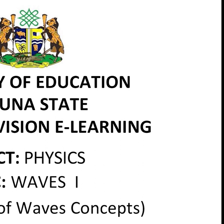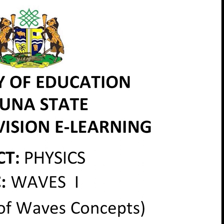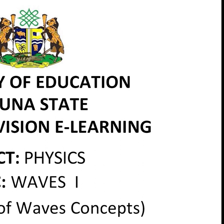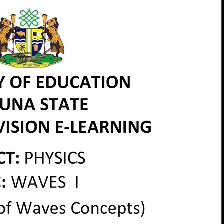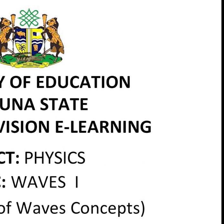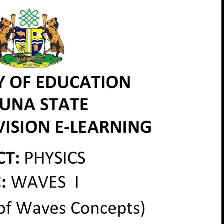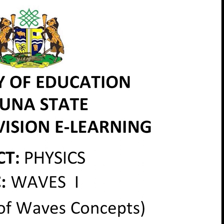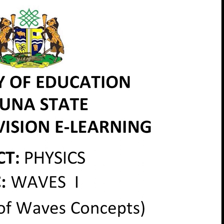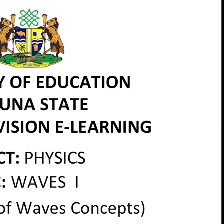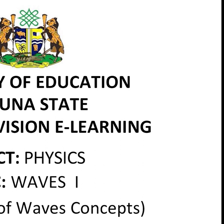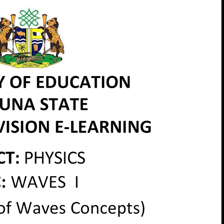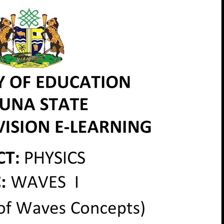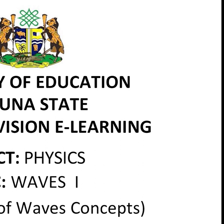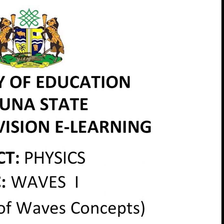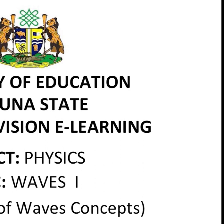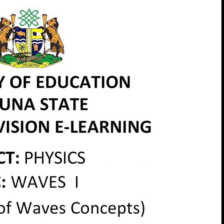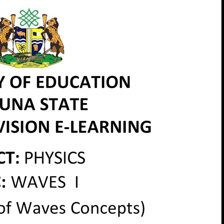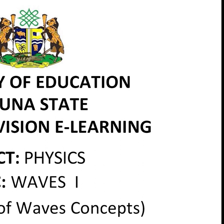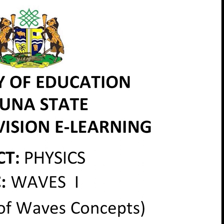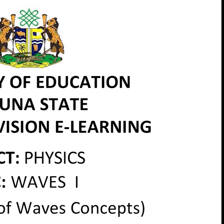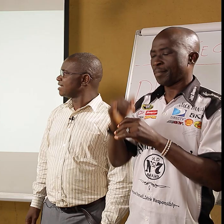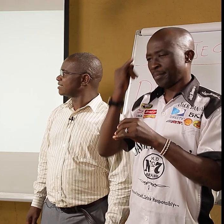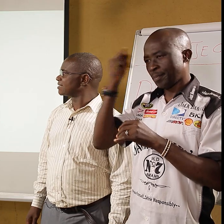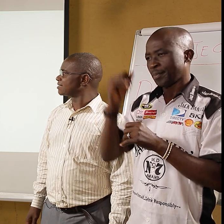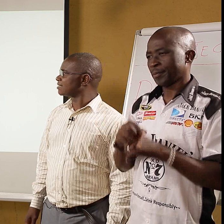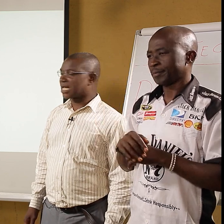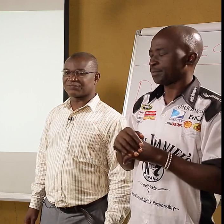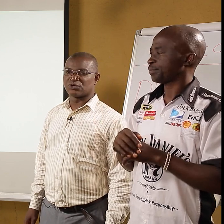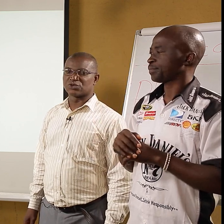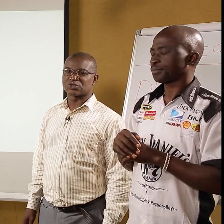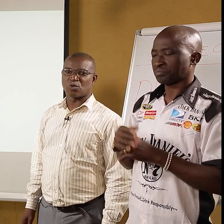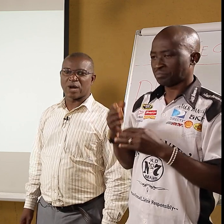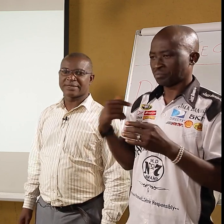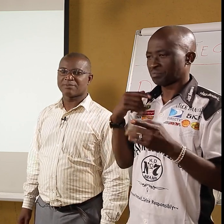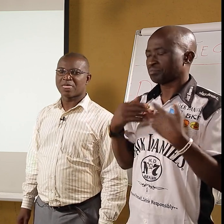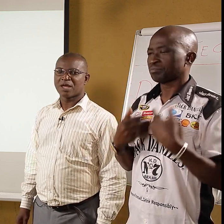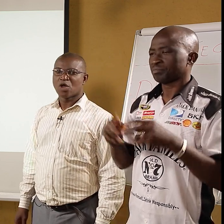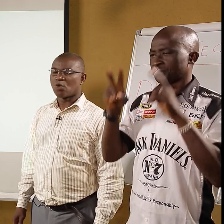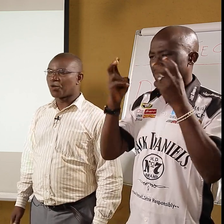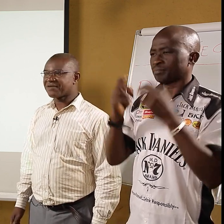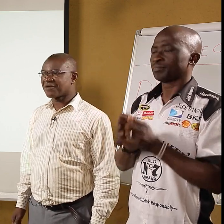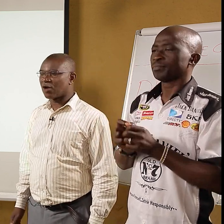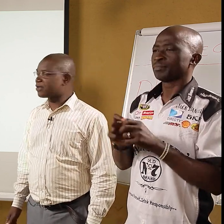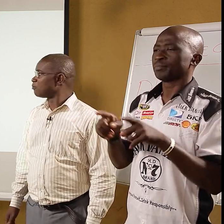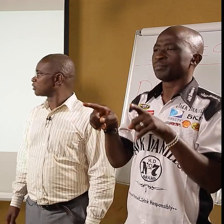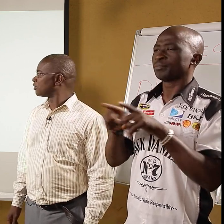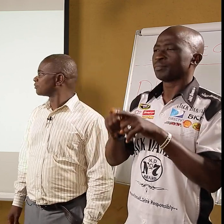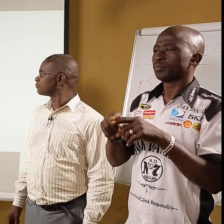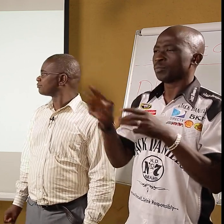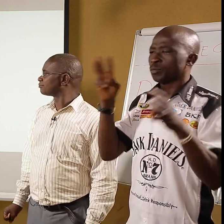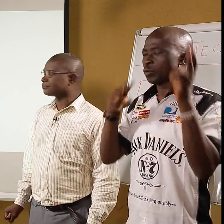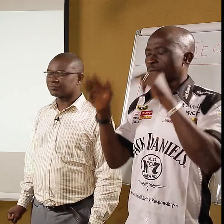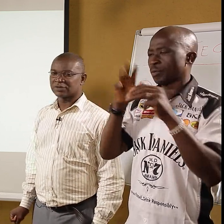waves concepts. The outline is as follows. 1, wave and wave